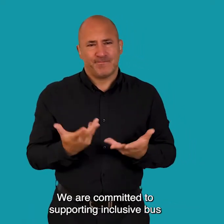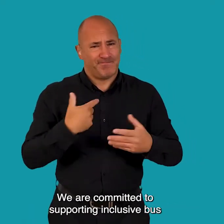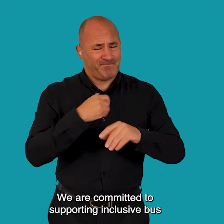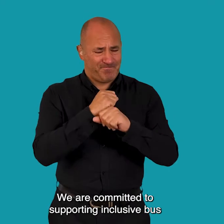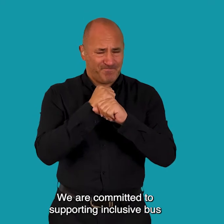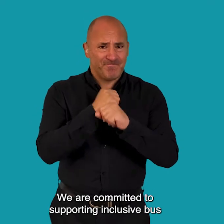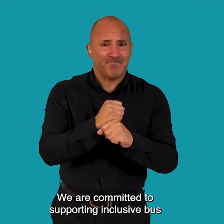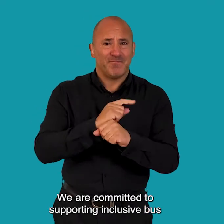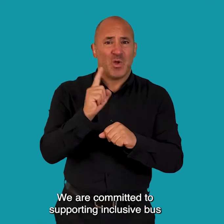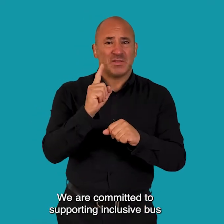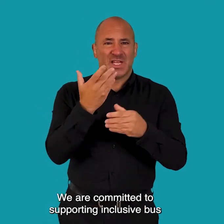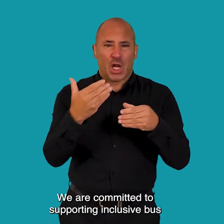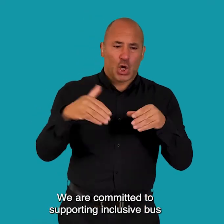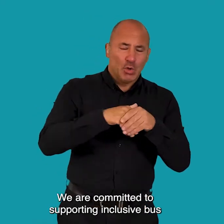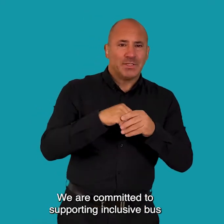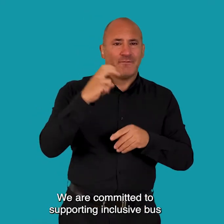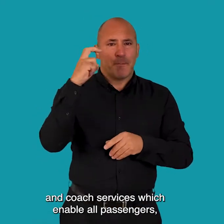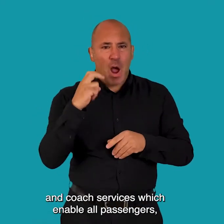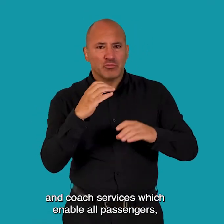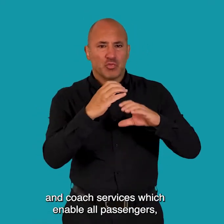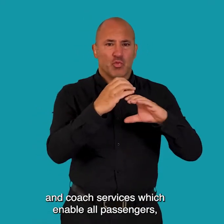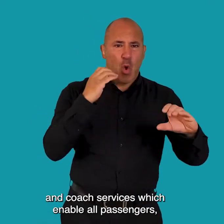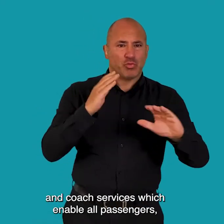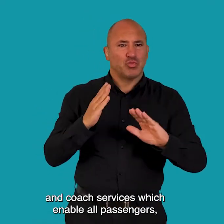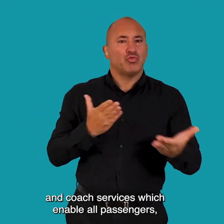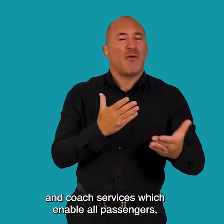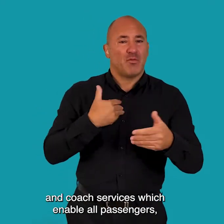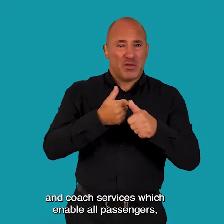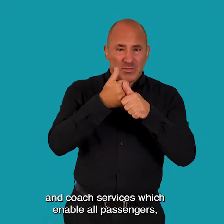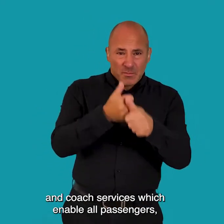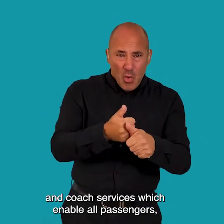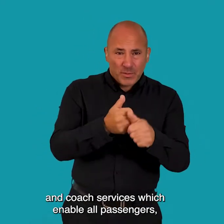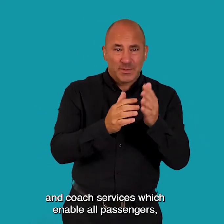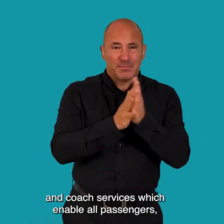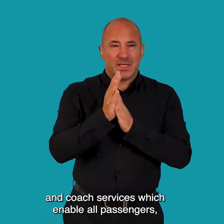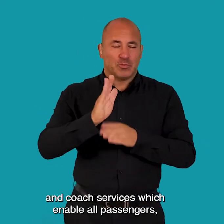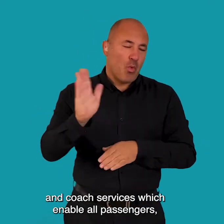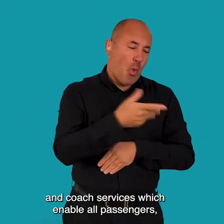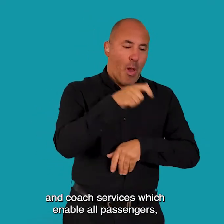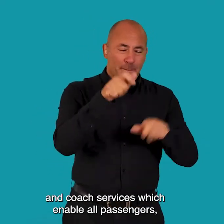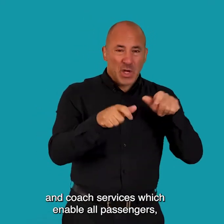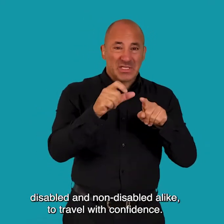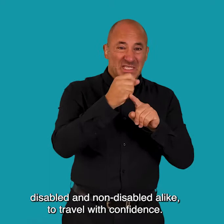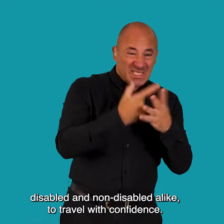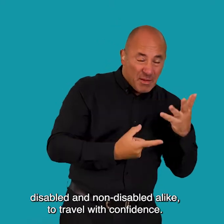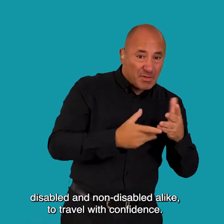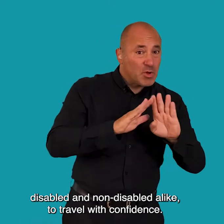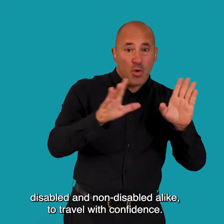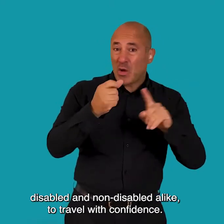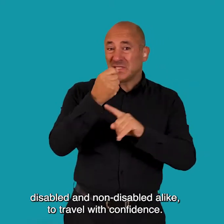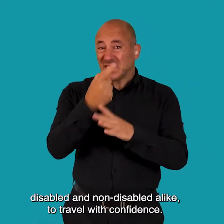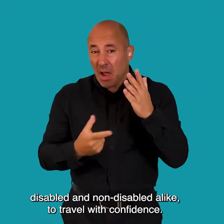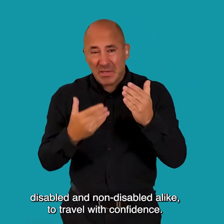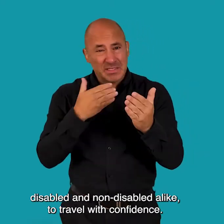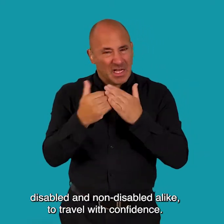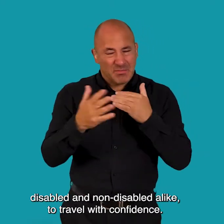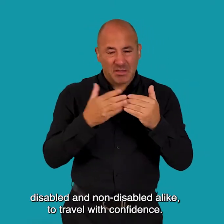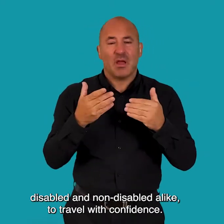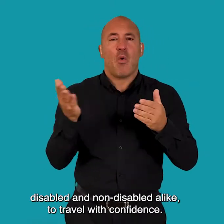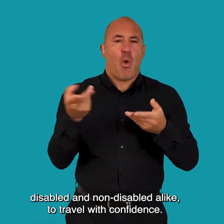to supporting inclusive bus and coach services which enable all passengers, disabled and non-disabled alike, to